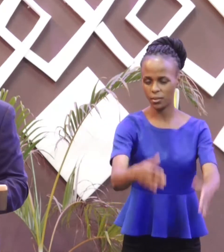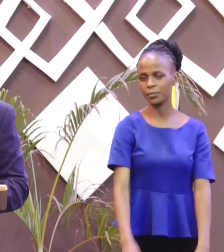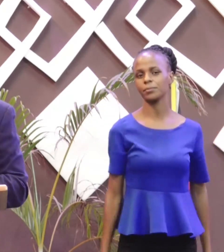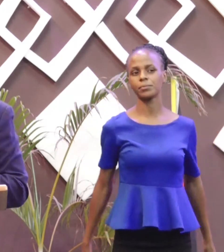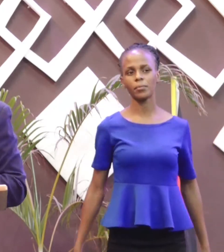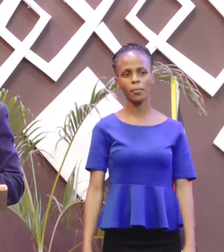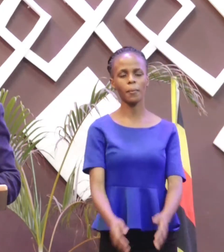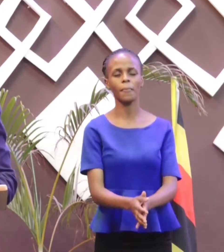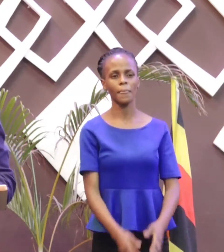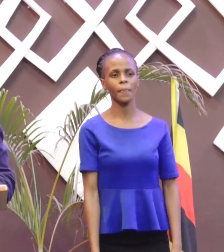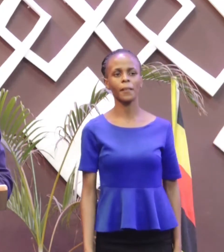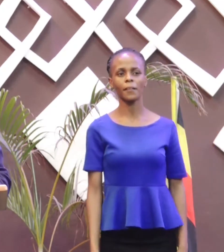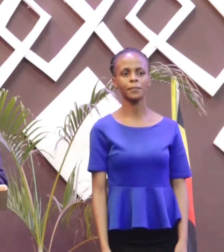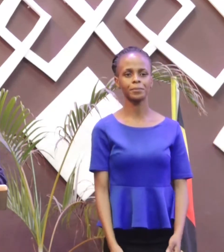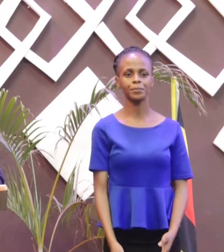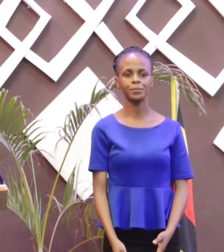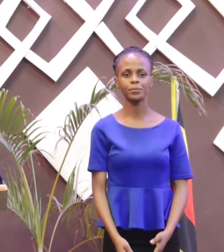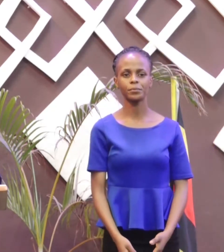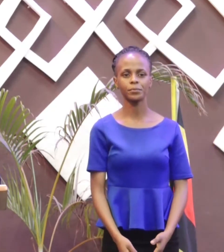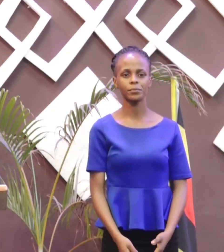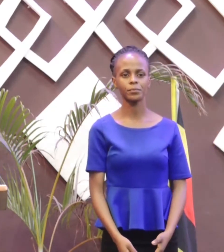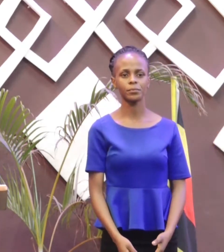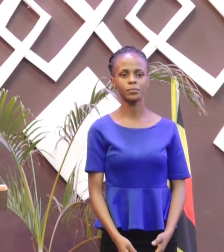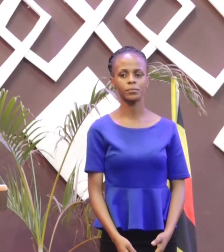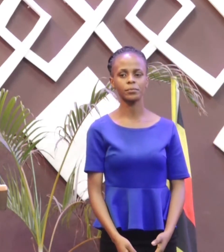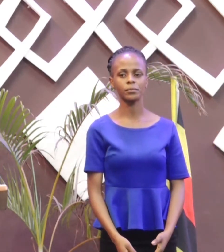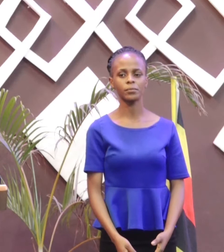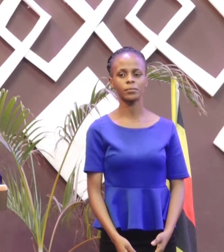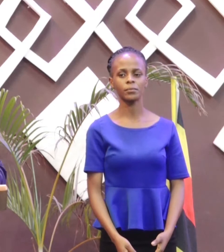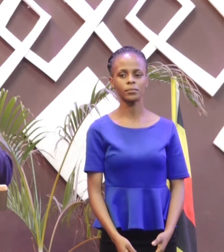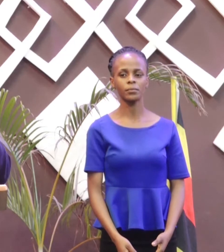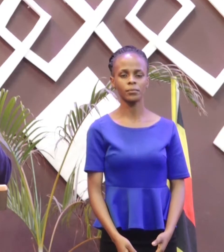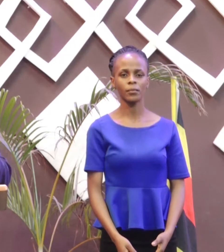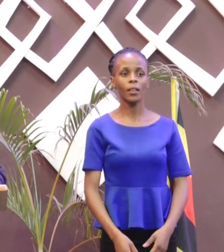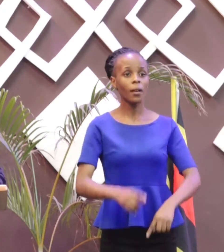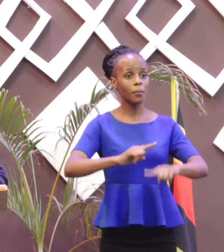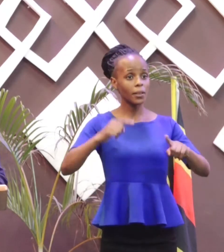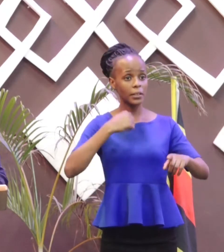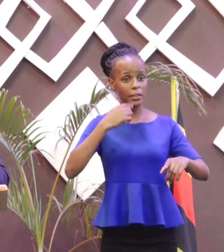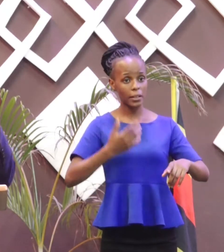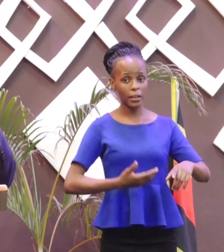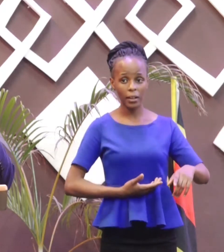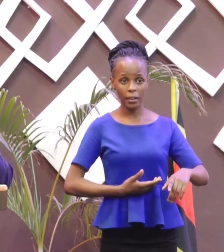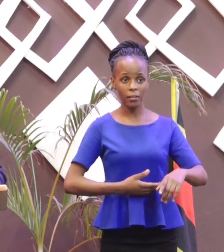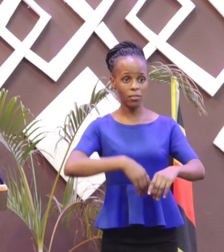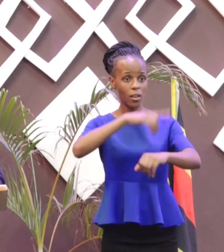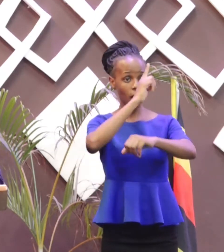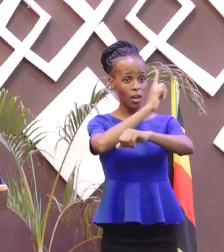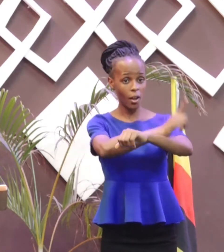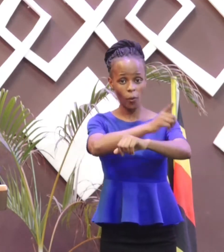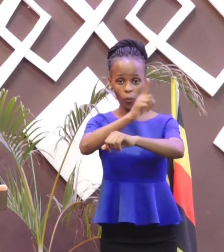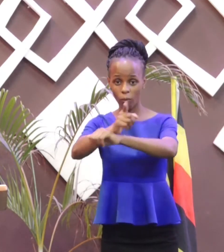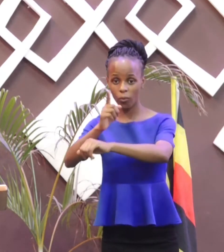kise kisukulumu ne mulembe guno era Katonda akyali yomu. But I have a question at